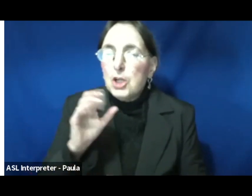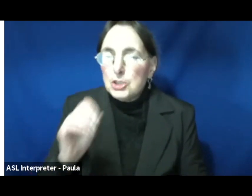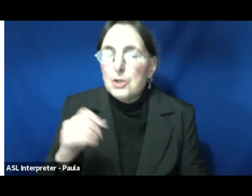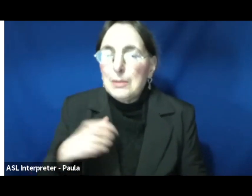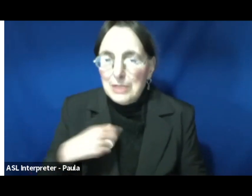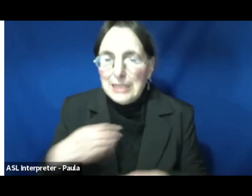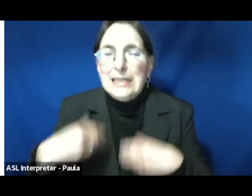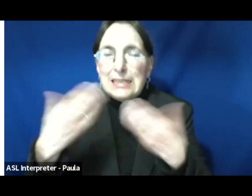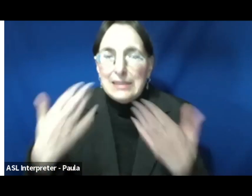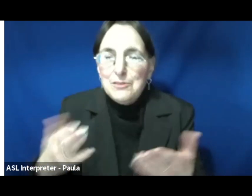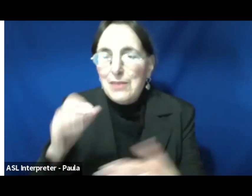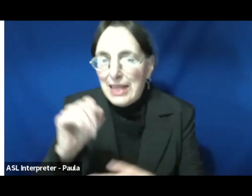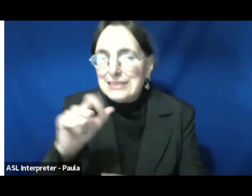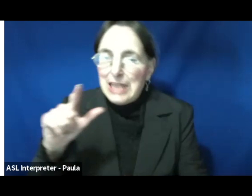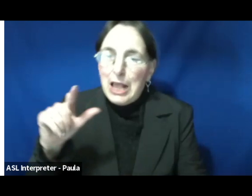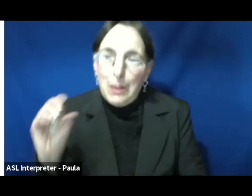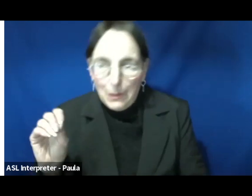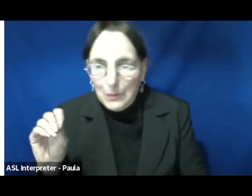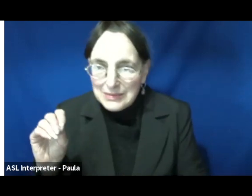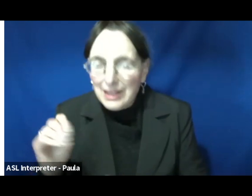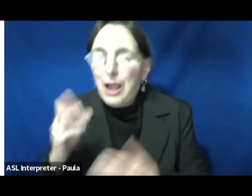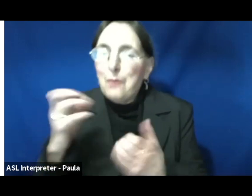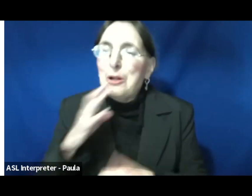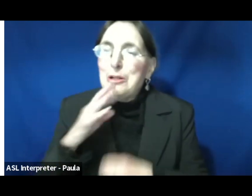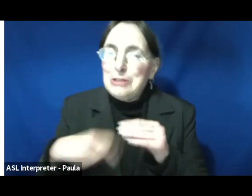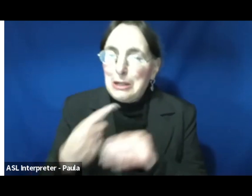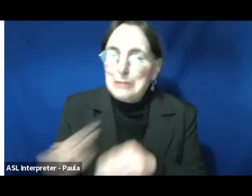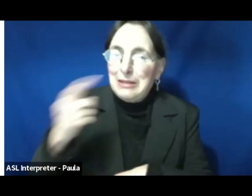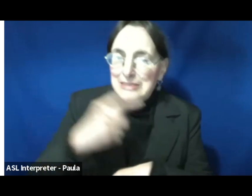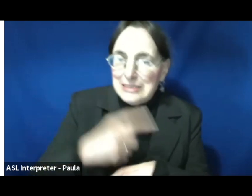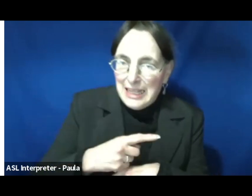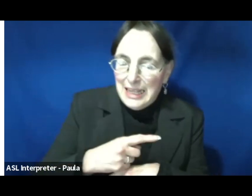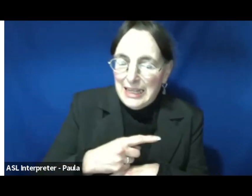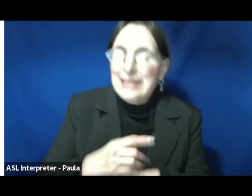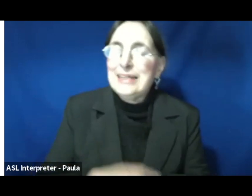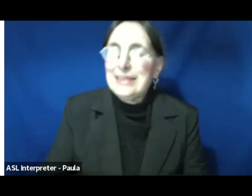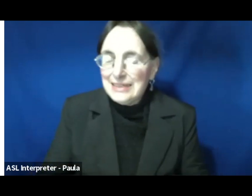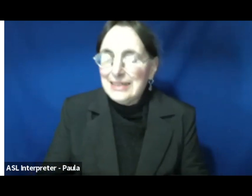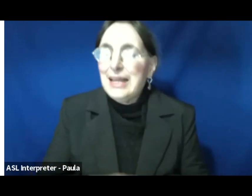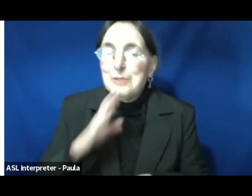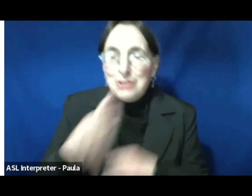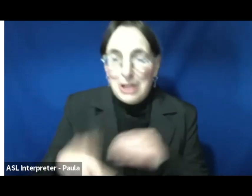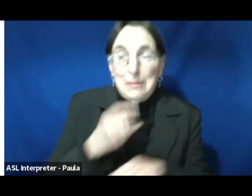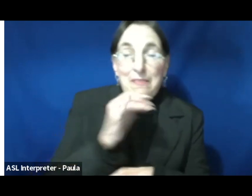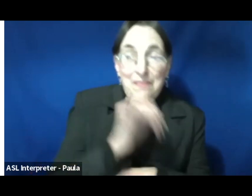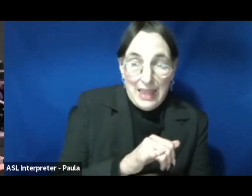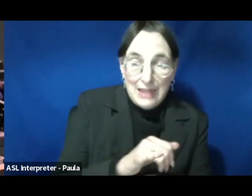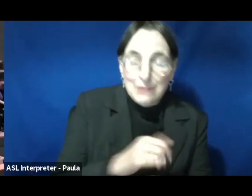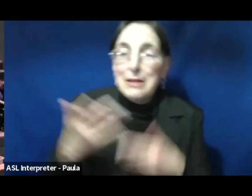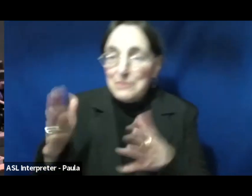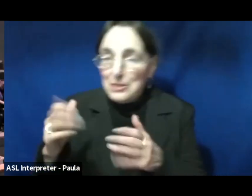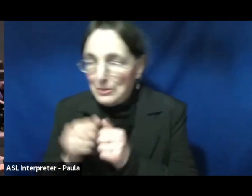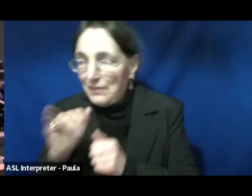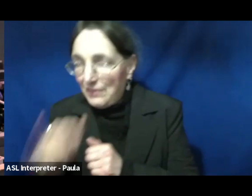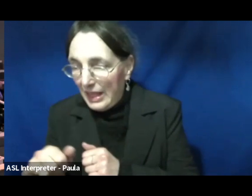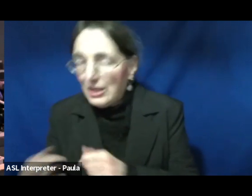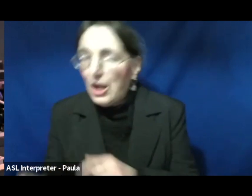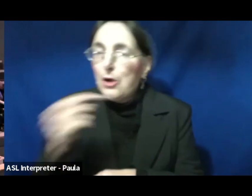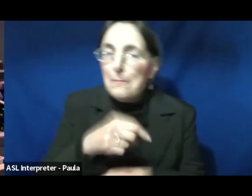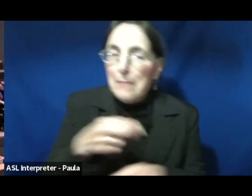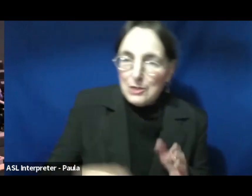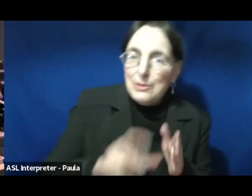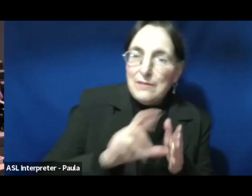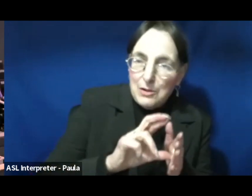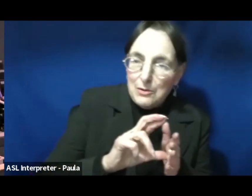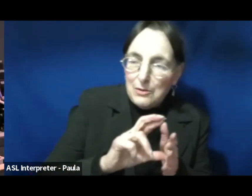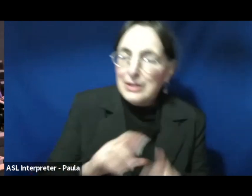going to talk about today. And I'm going to talk about those, and when I'm done, I'm going to come back and review those, all right? I like that clap for SLOs. I like that